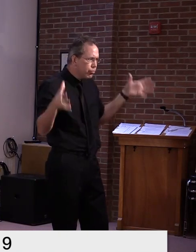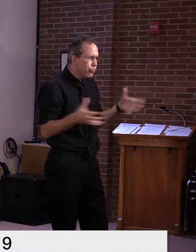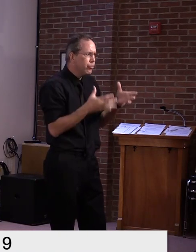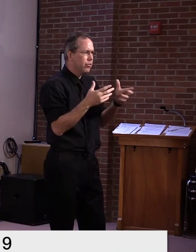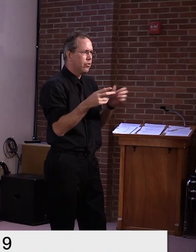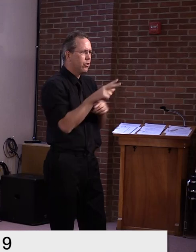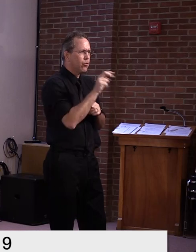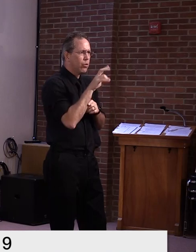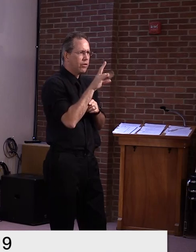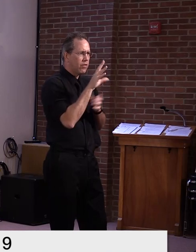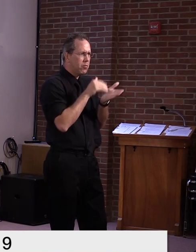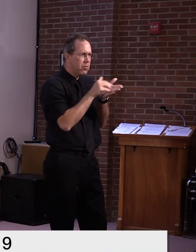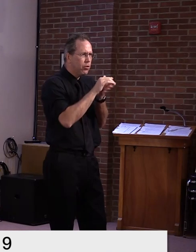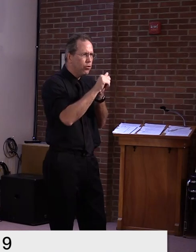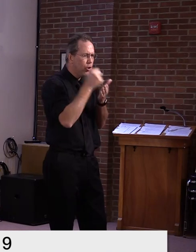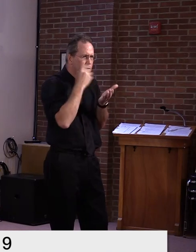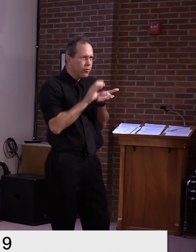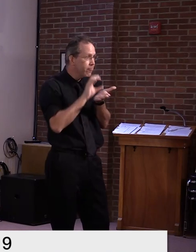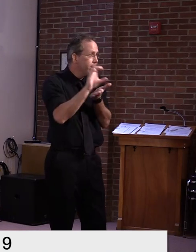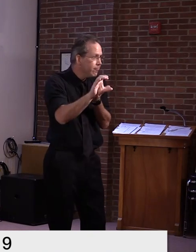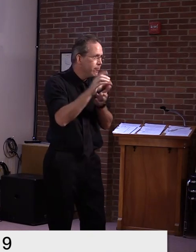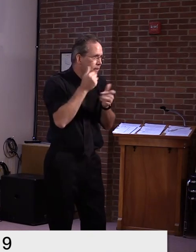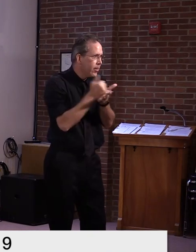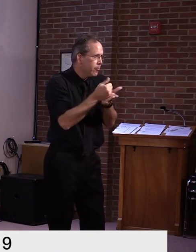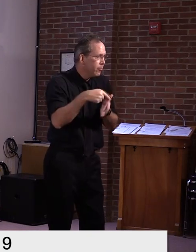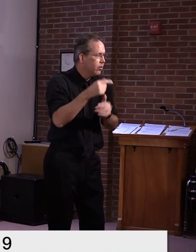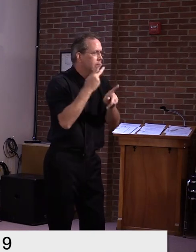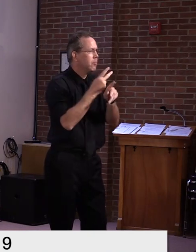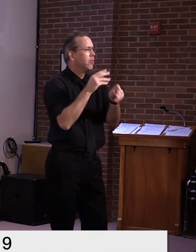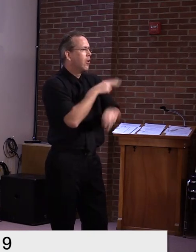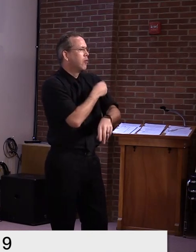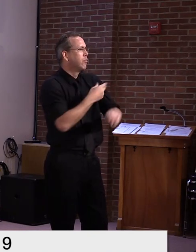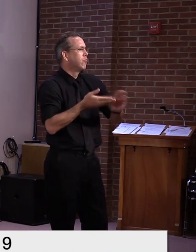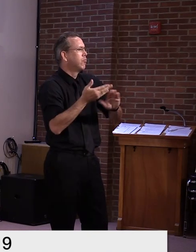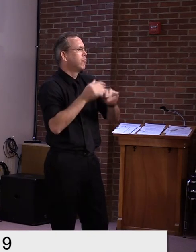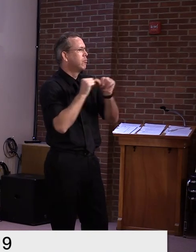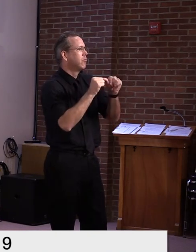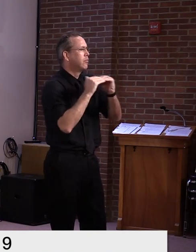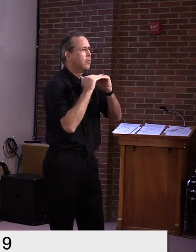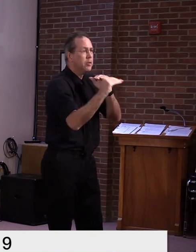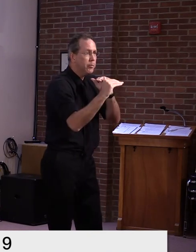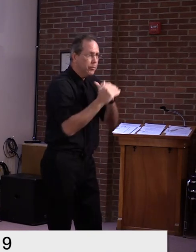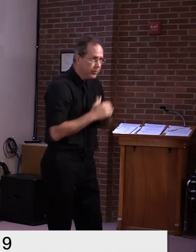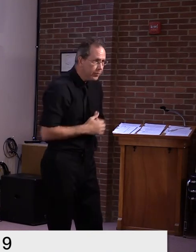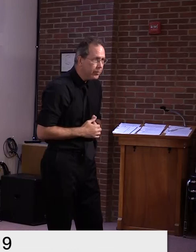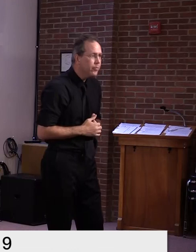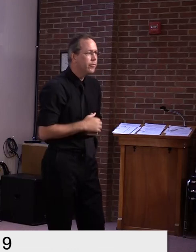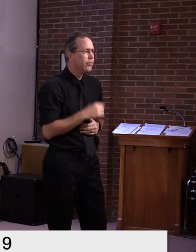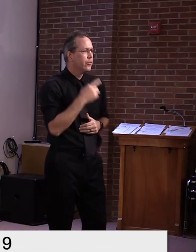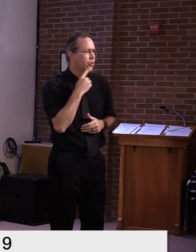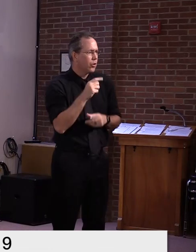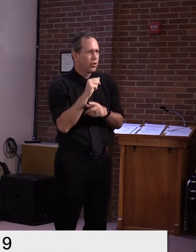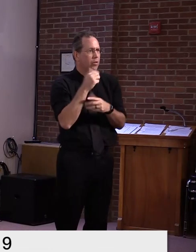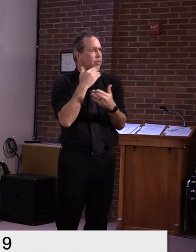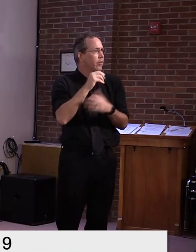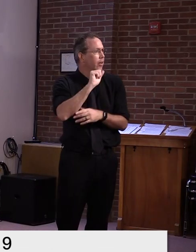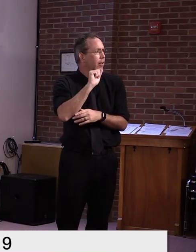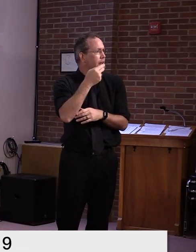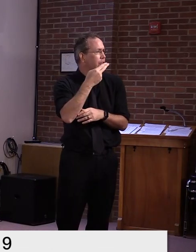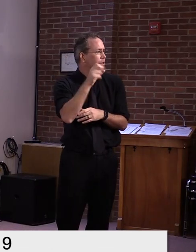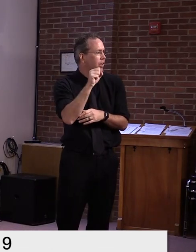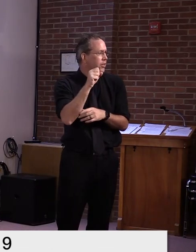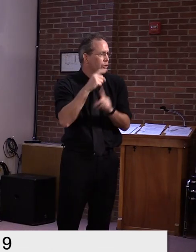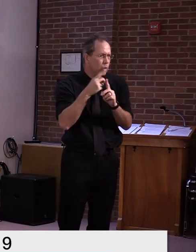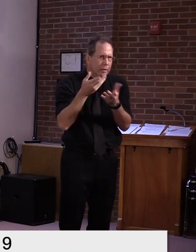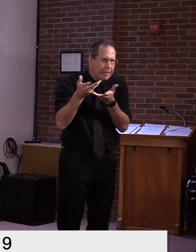Provider Stabilization Program. But I also want to thank the team at AHS who has been diligently working on the implementation